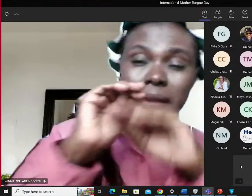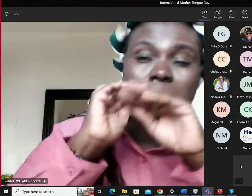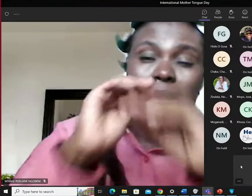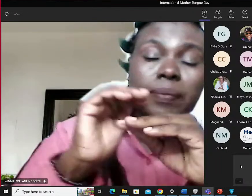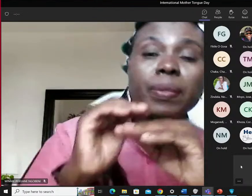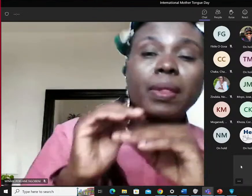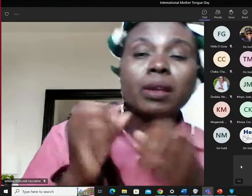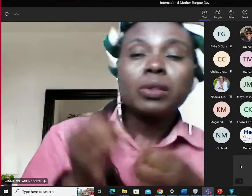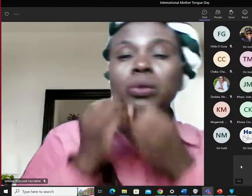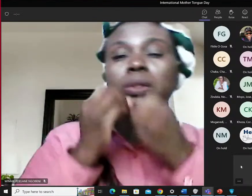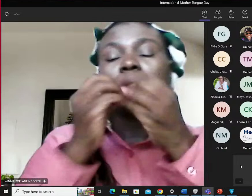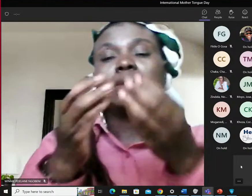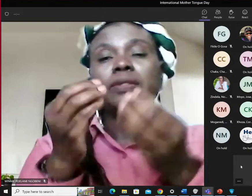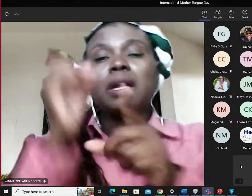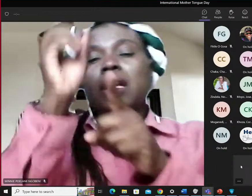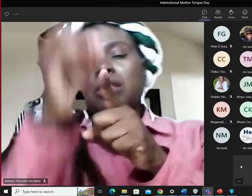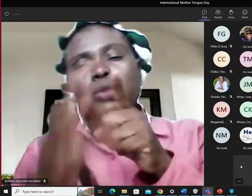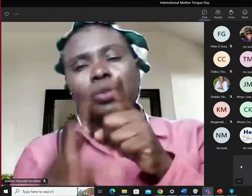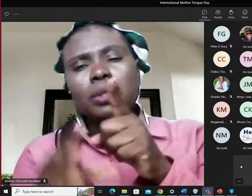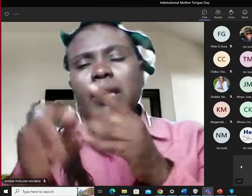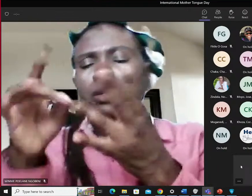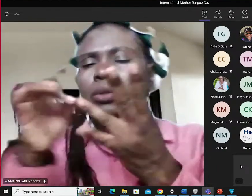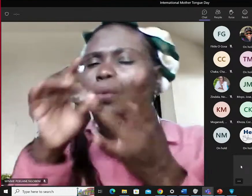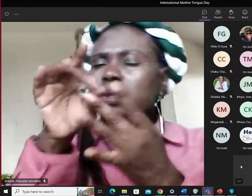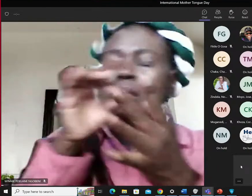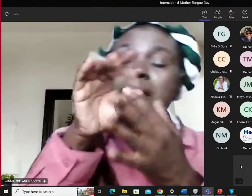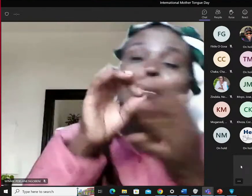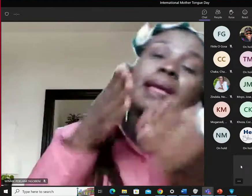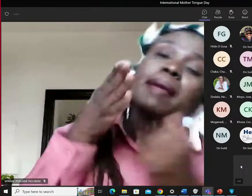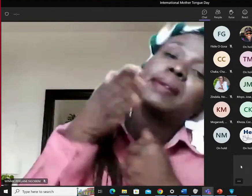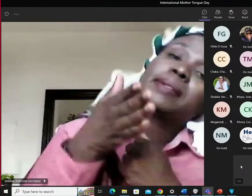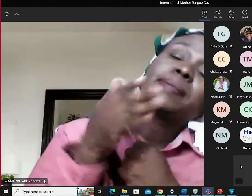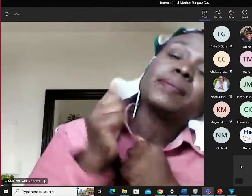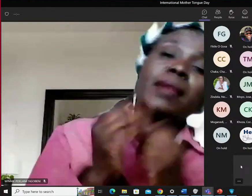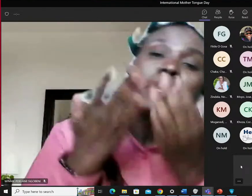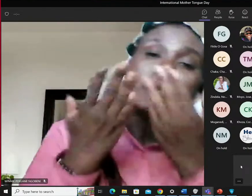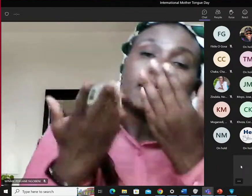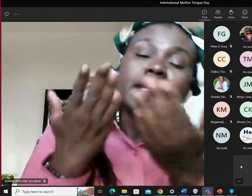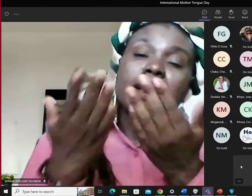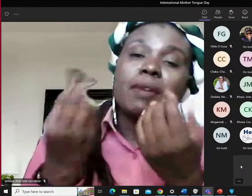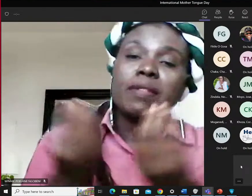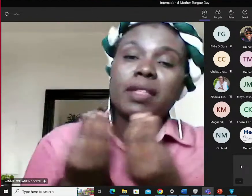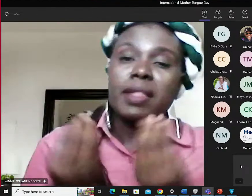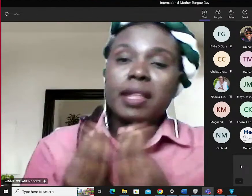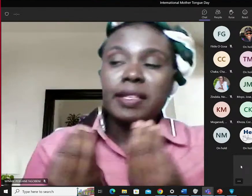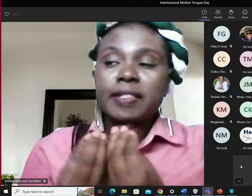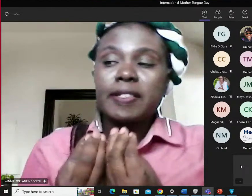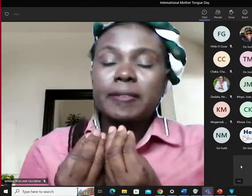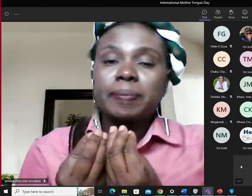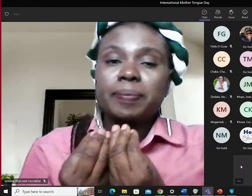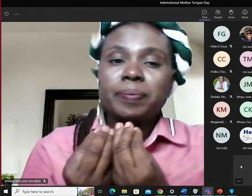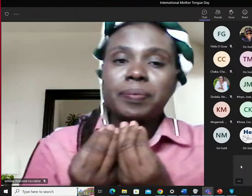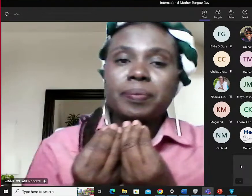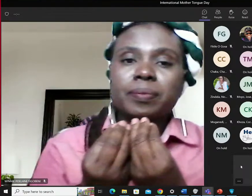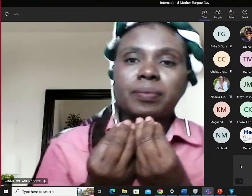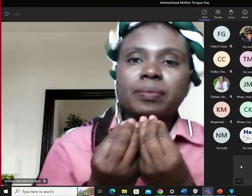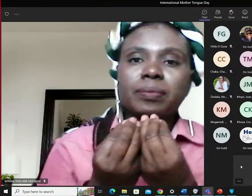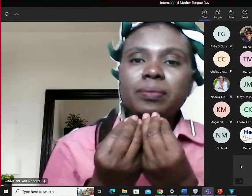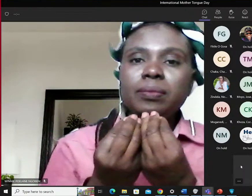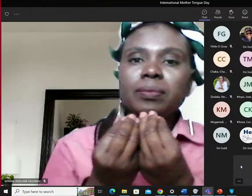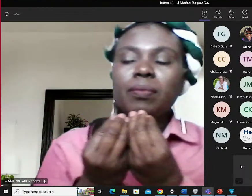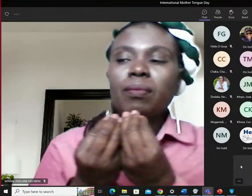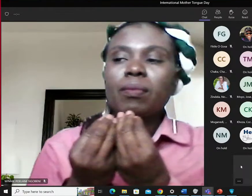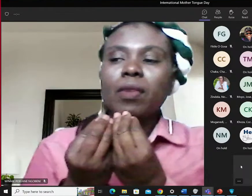with a choice. Then some of the recommendations that, for instance, at the end, Prof.